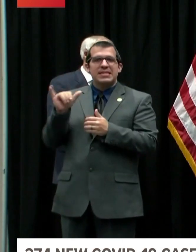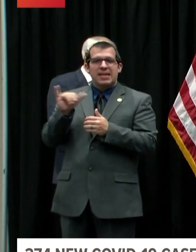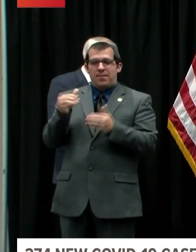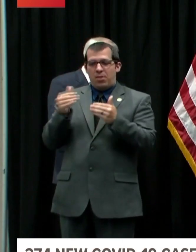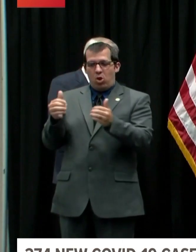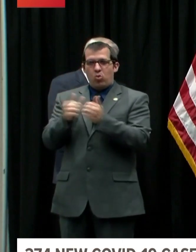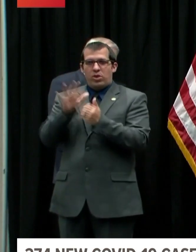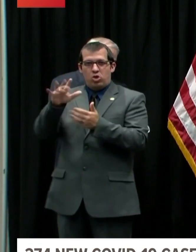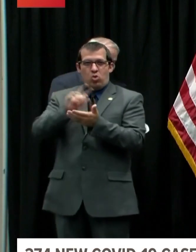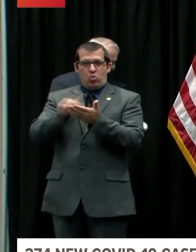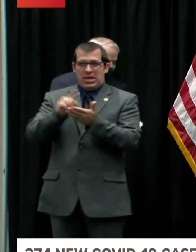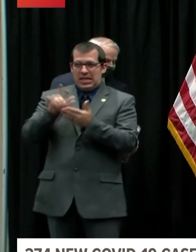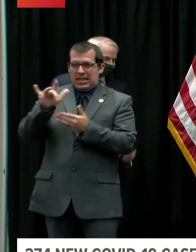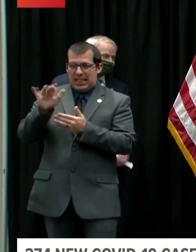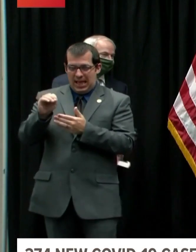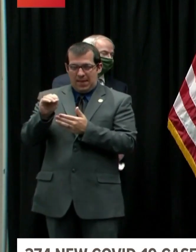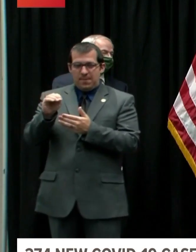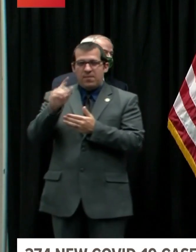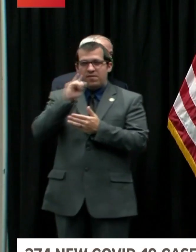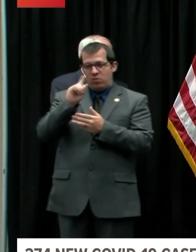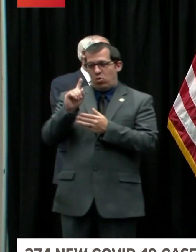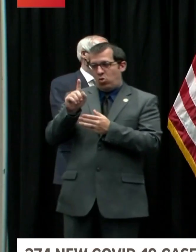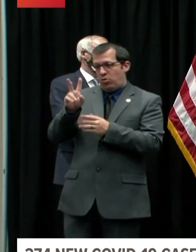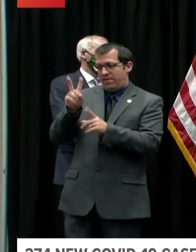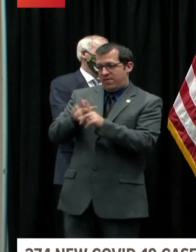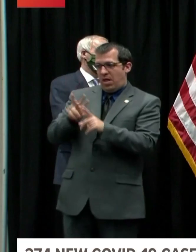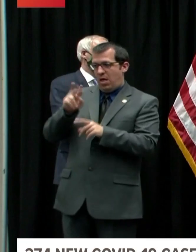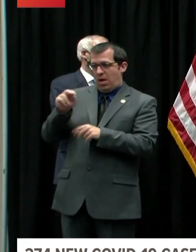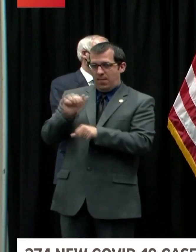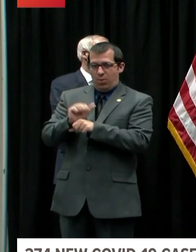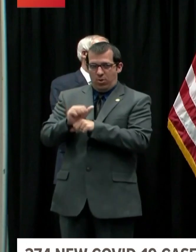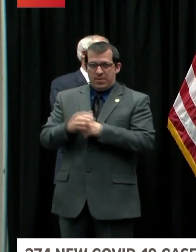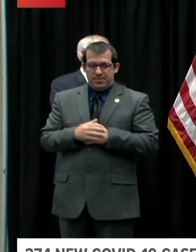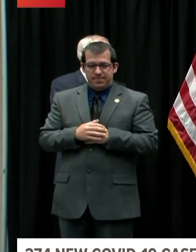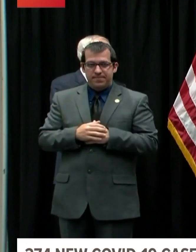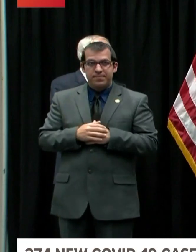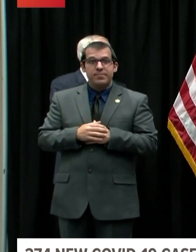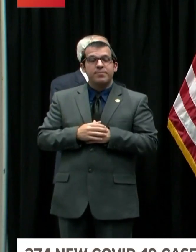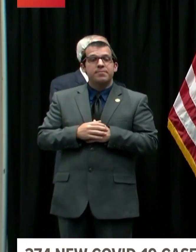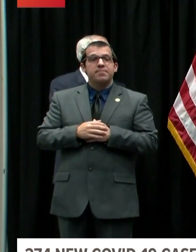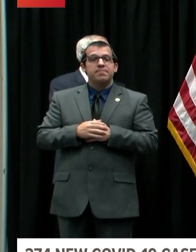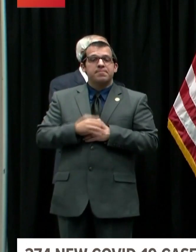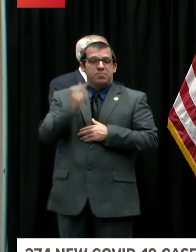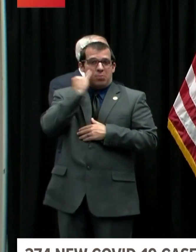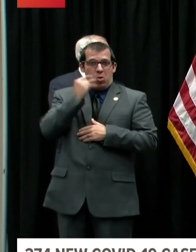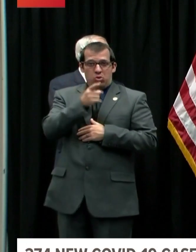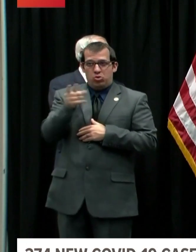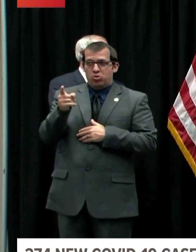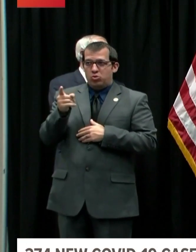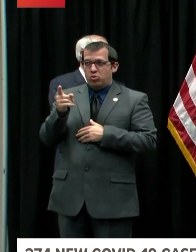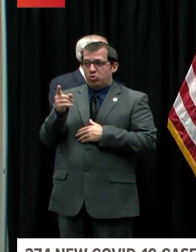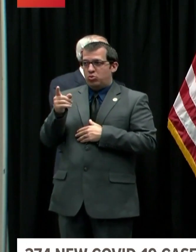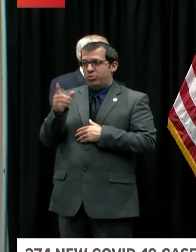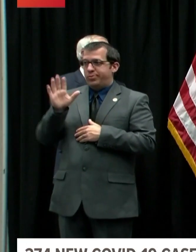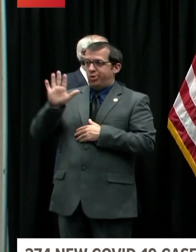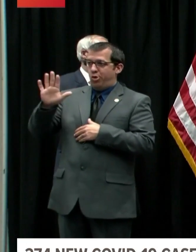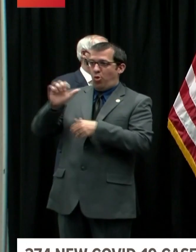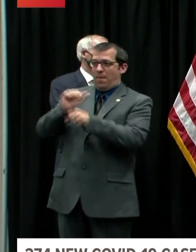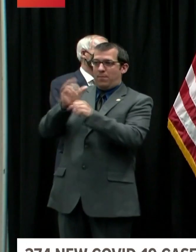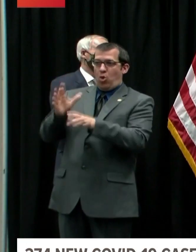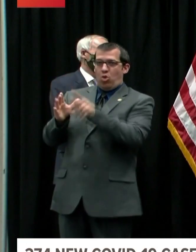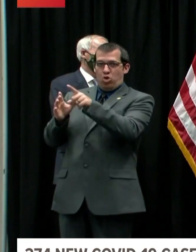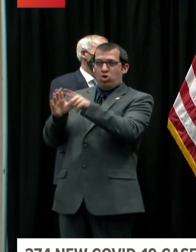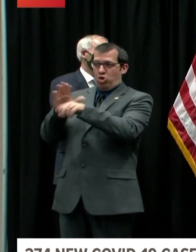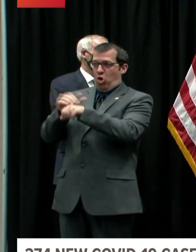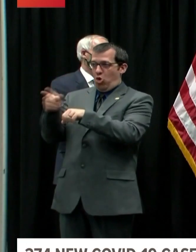your weekly claim that you make for filing unemployment. If you do have a recall date with an employer,